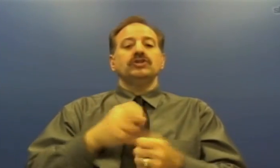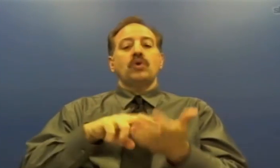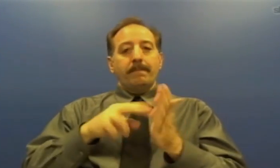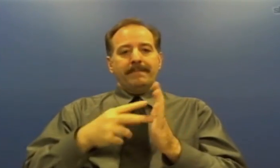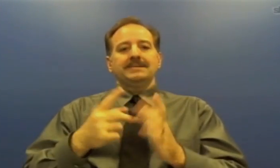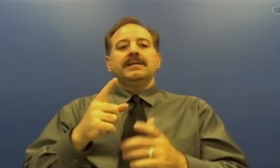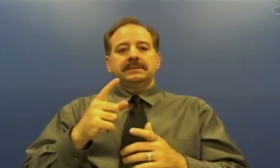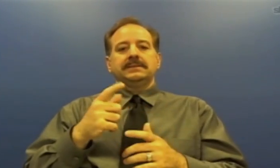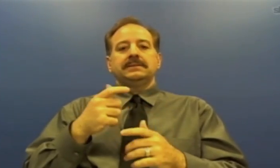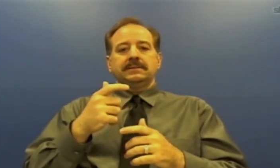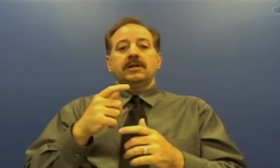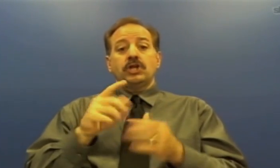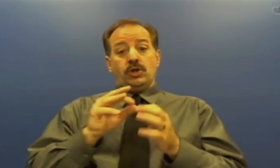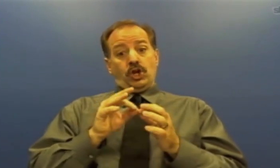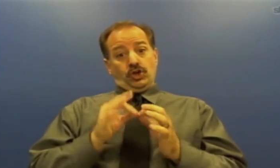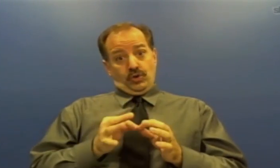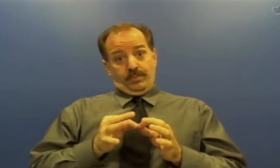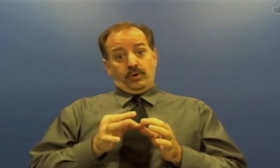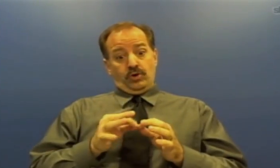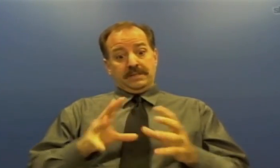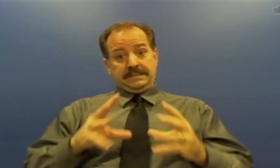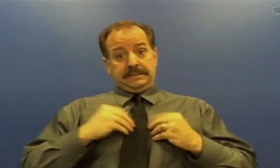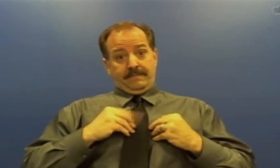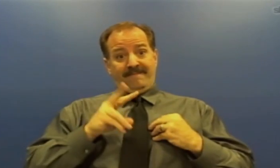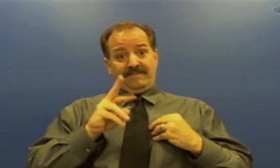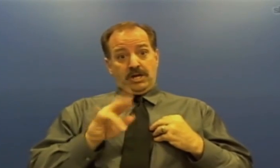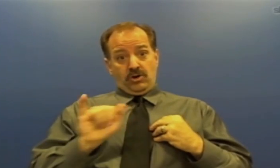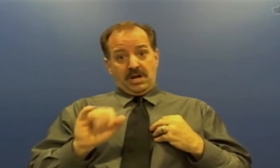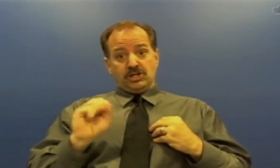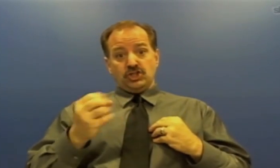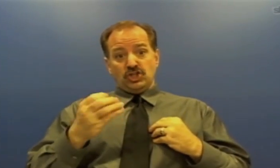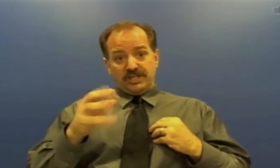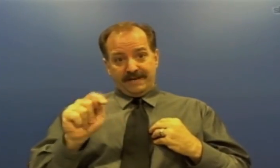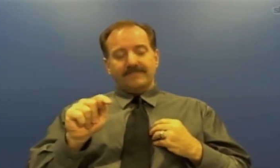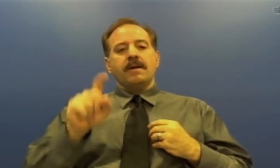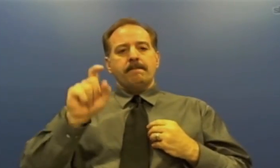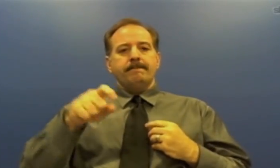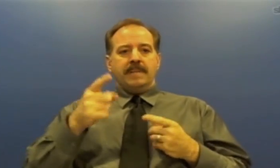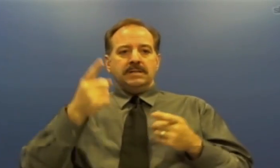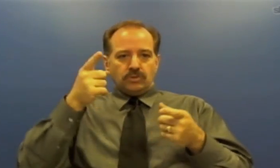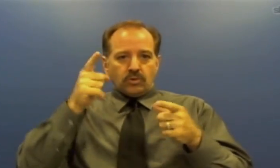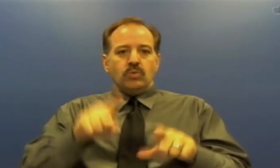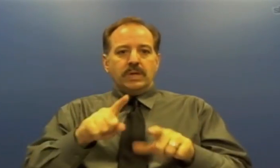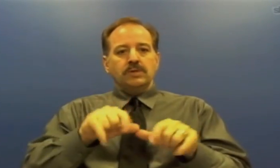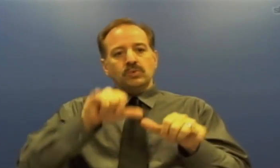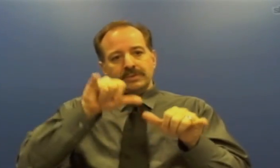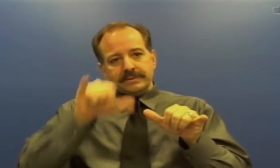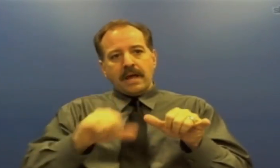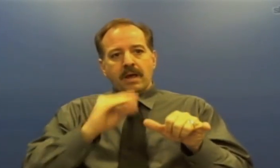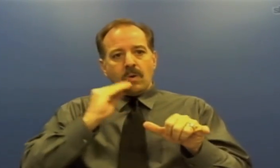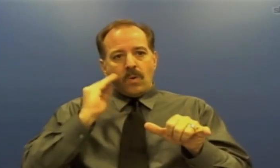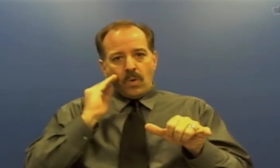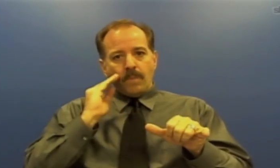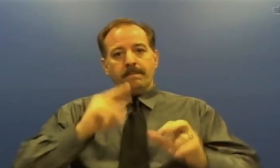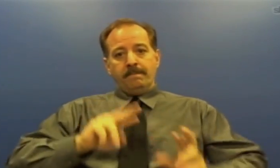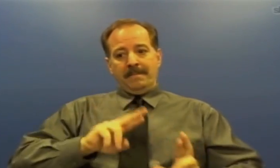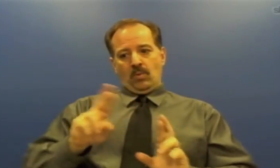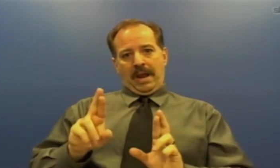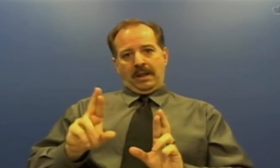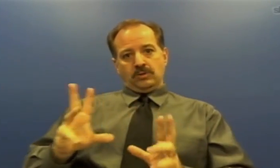days a year. And of course, that being the case, that means that the interpreters who are willing to work a VRI shift have to coordinate with others